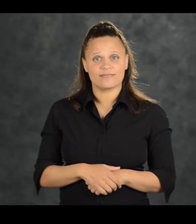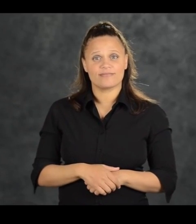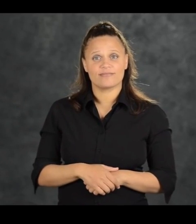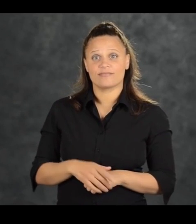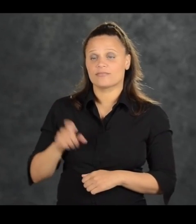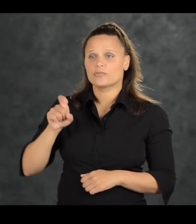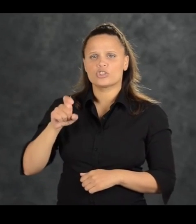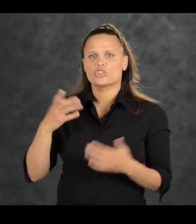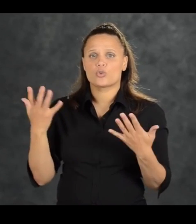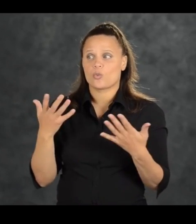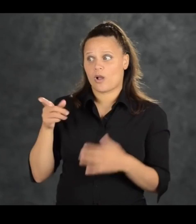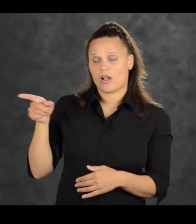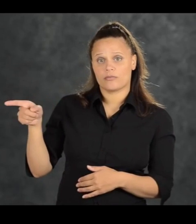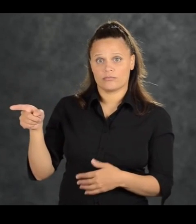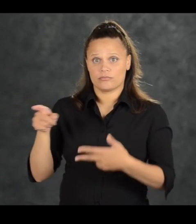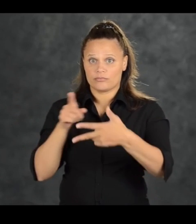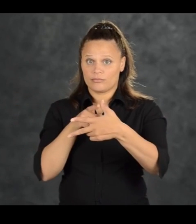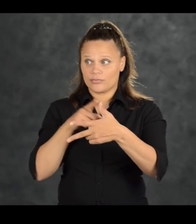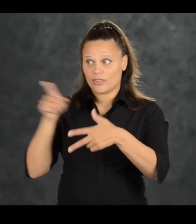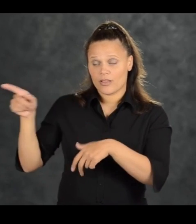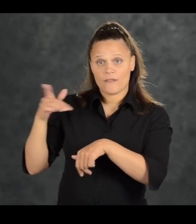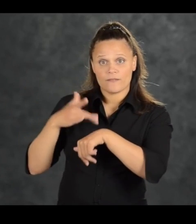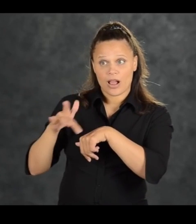BASE is important to have that person there